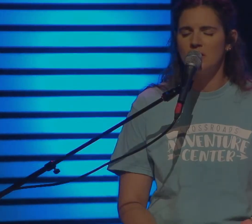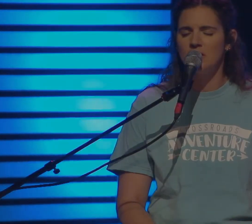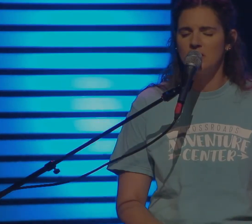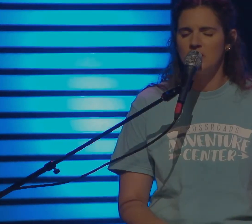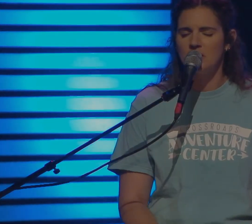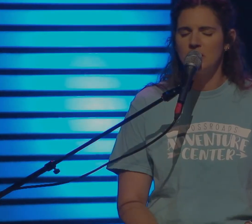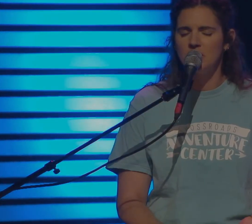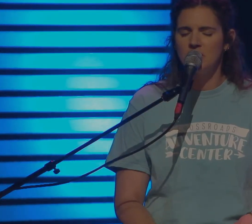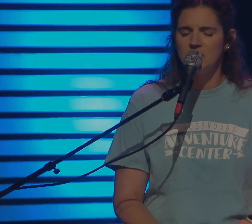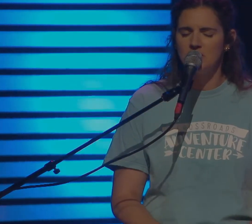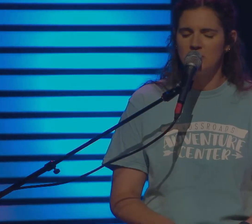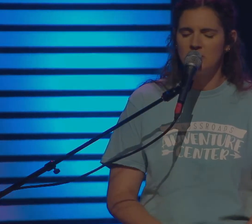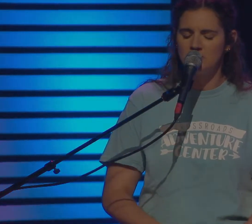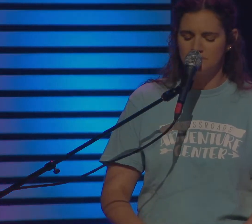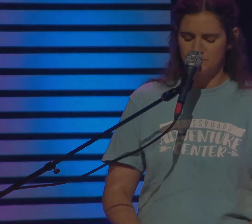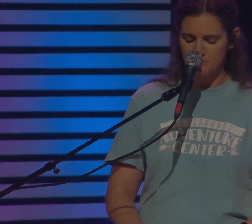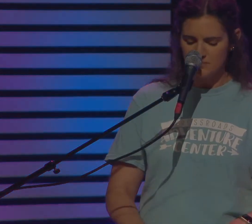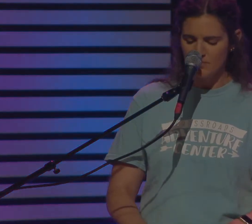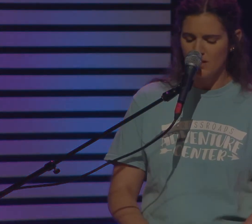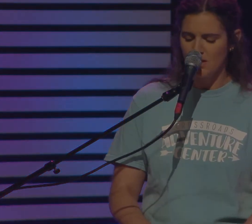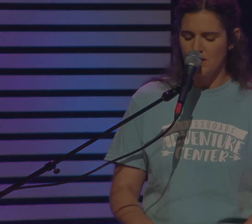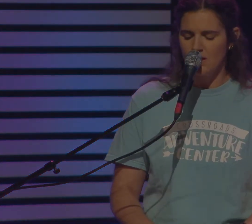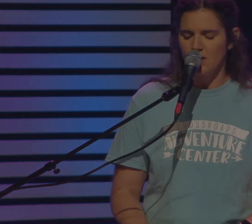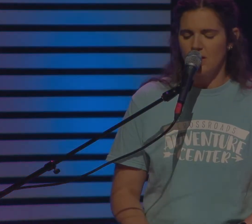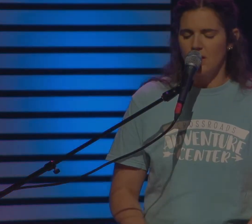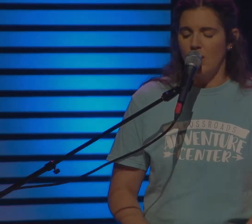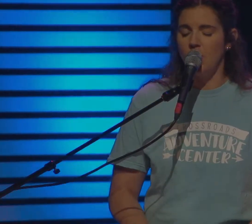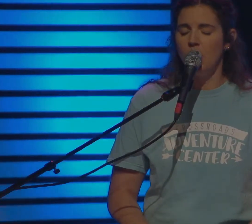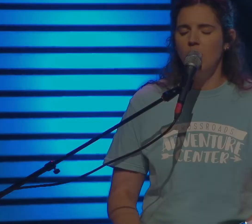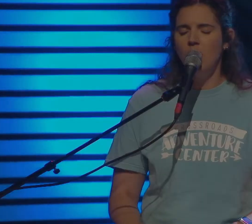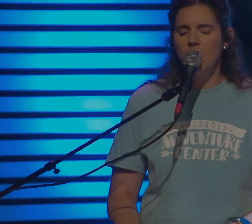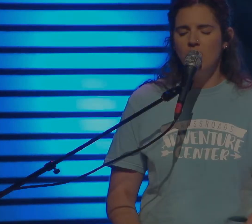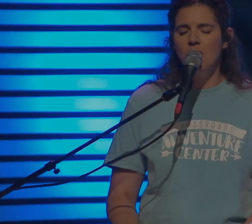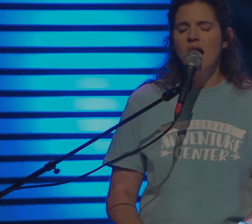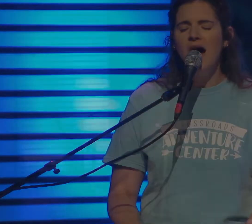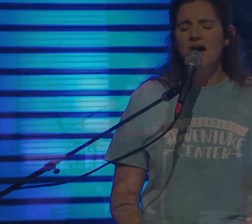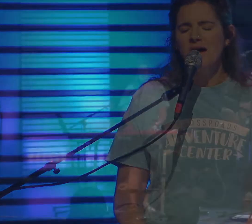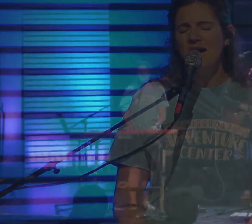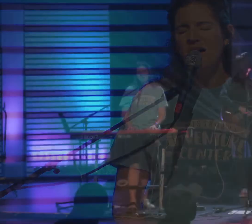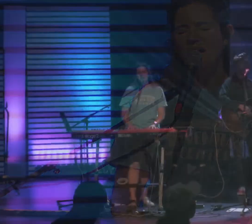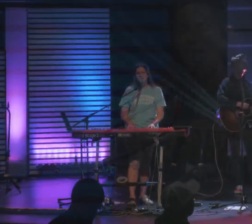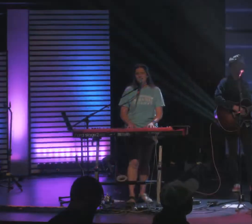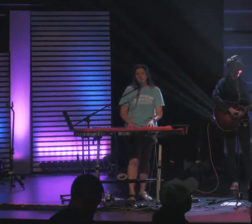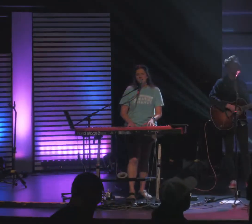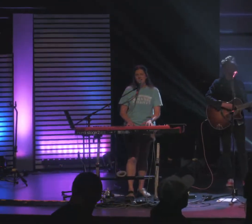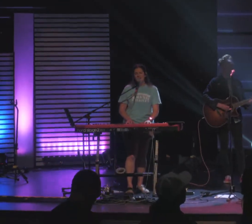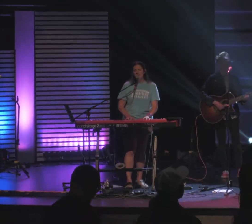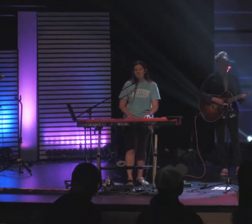learn. Oh,